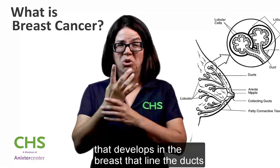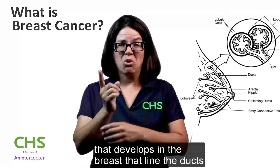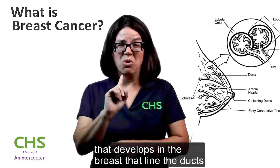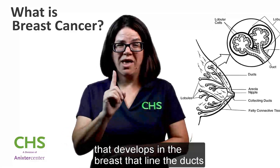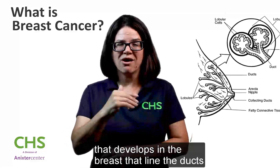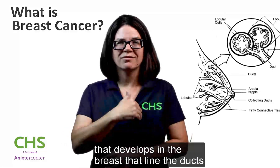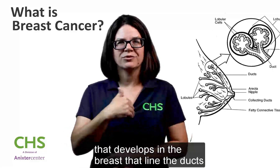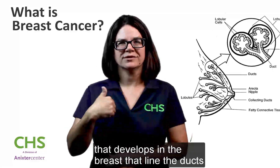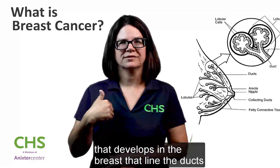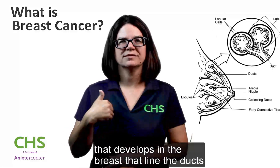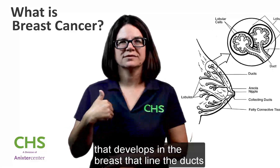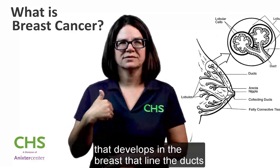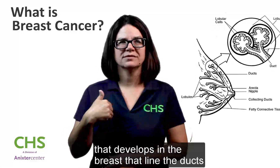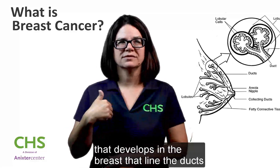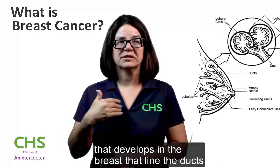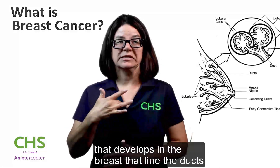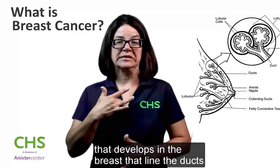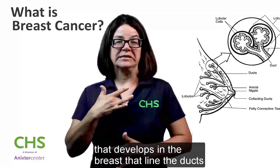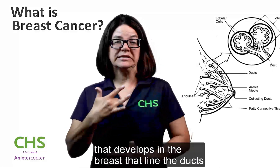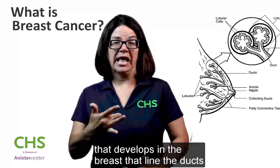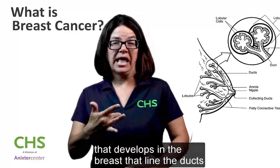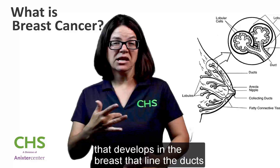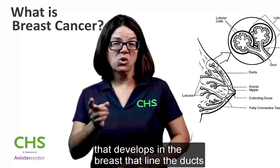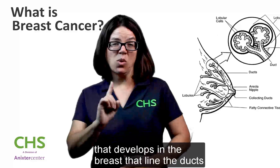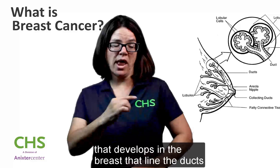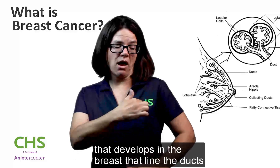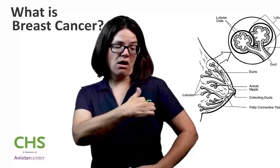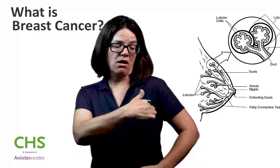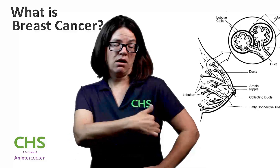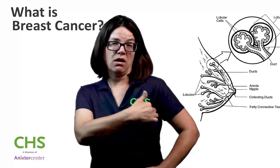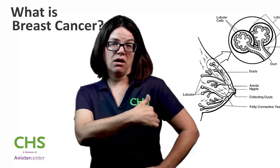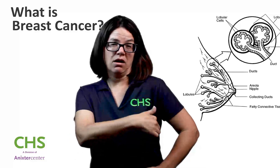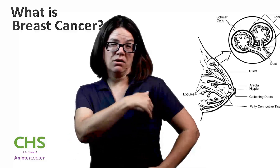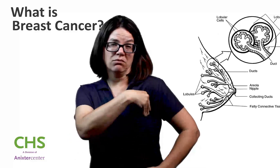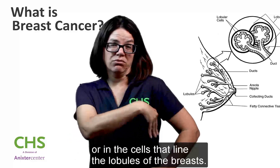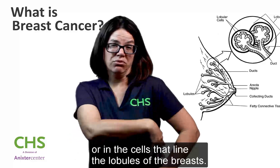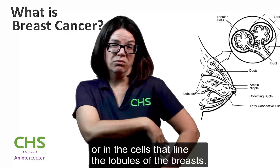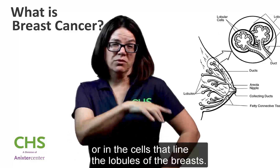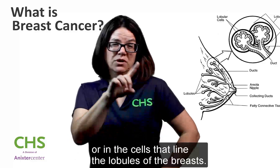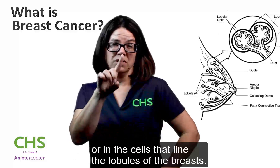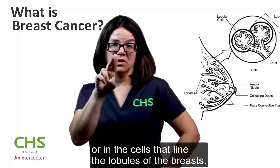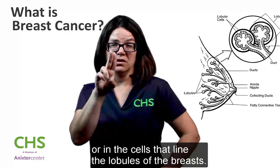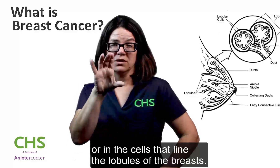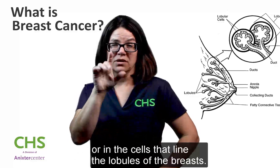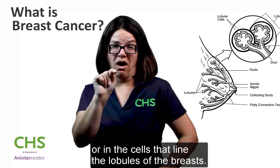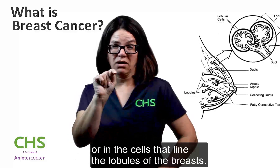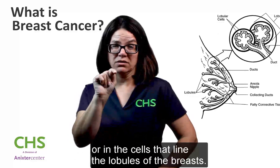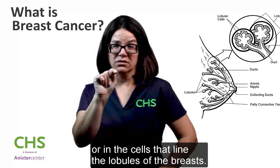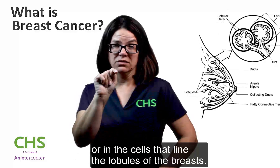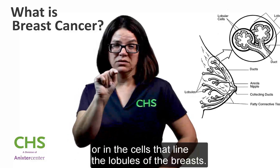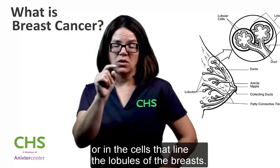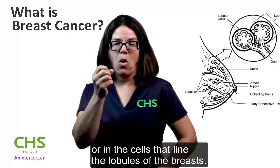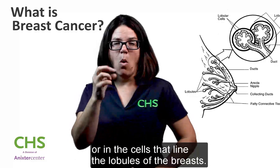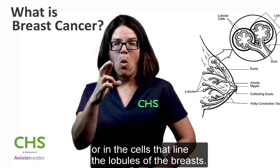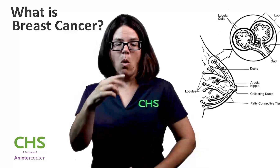that develops in the breast that line the ducts, or in the